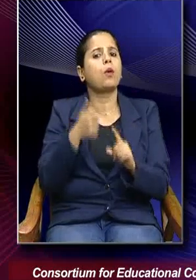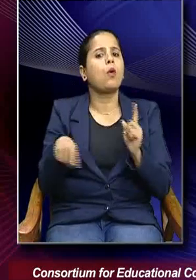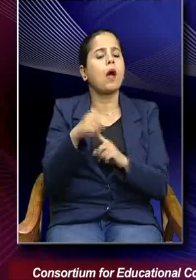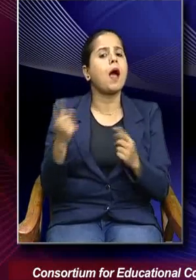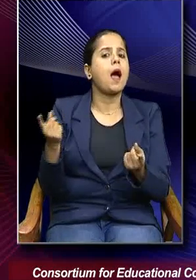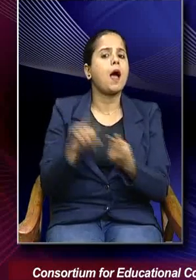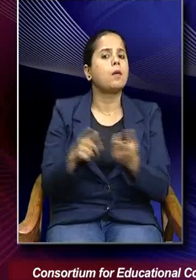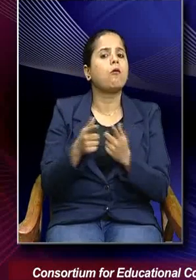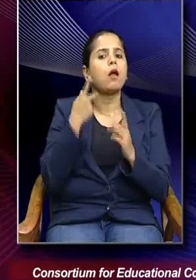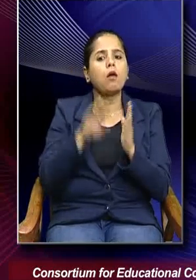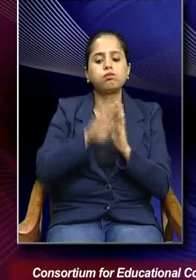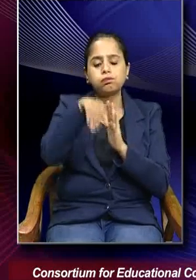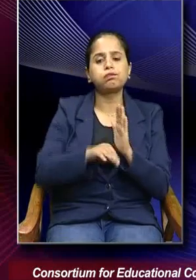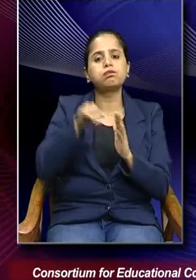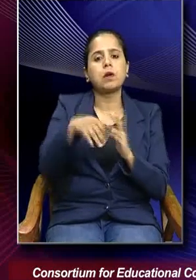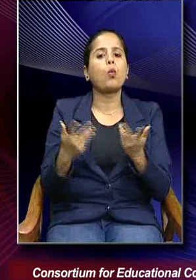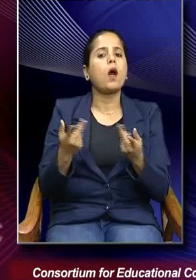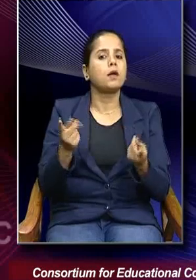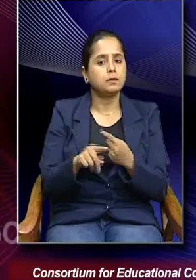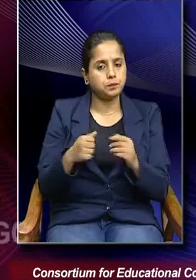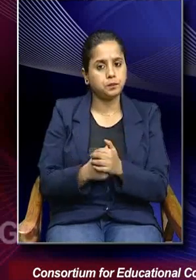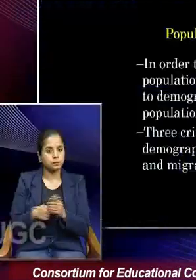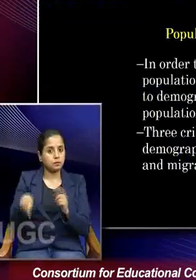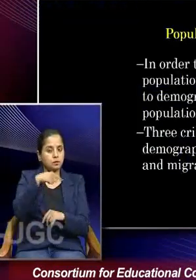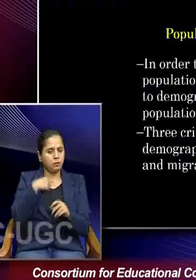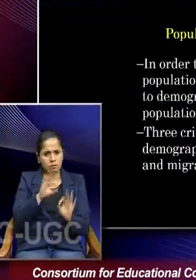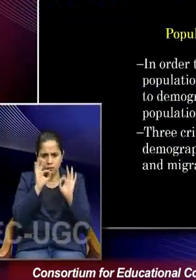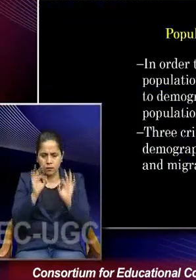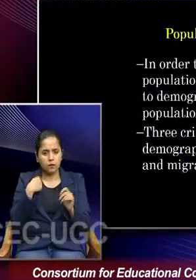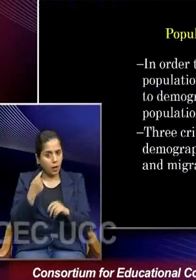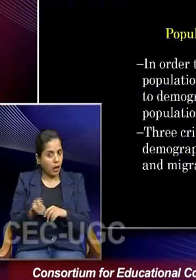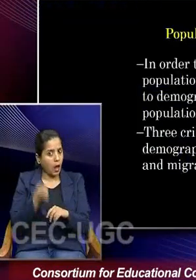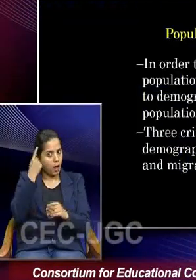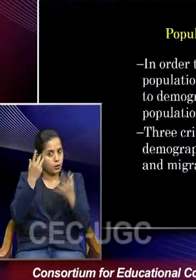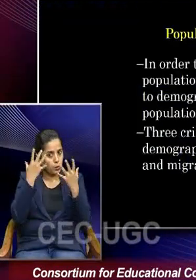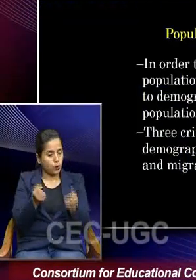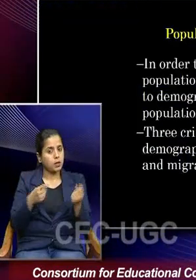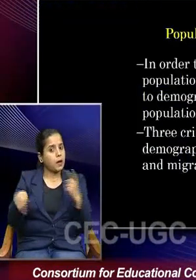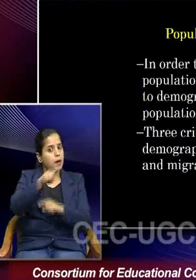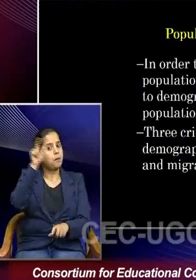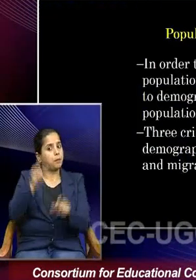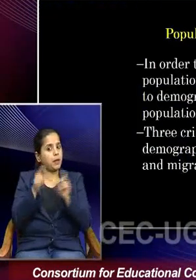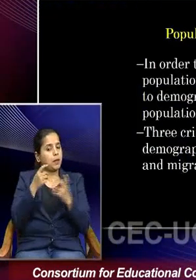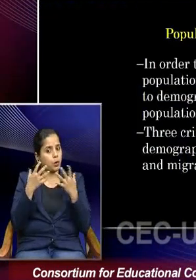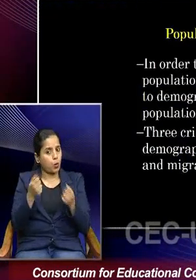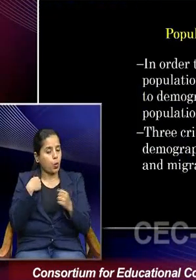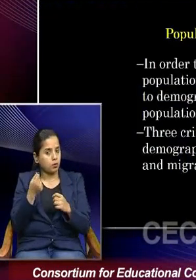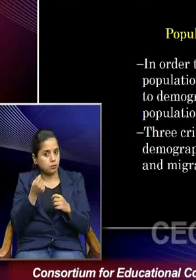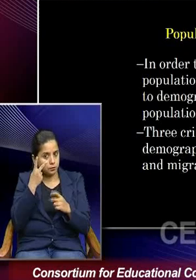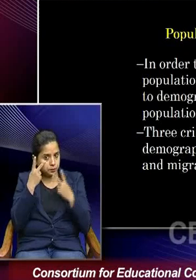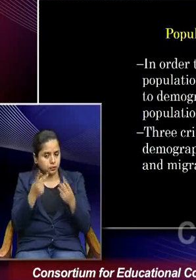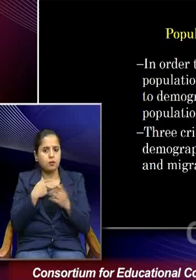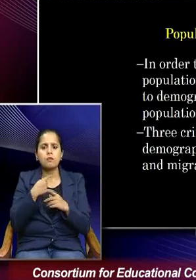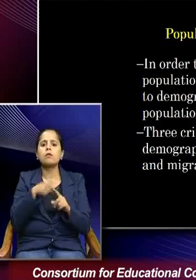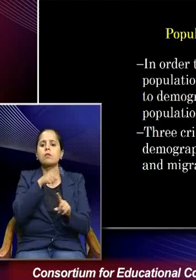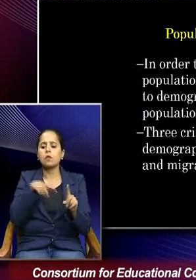the fluctuation? In order to properly understand population dynamics, we kind of turn